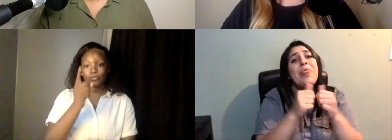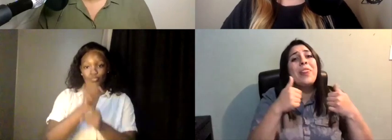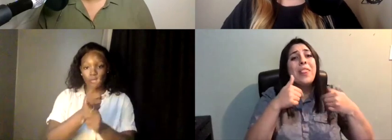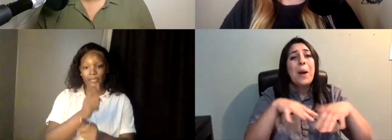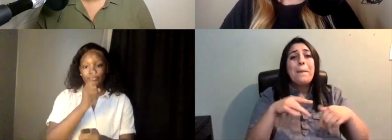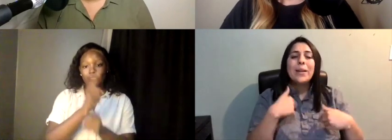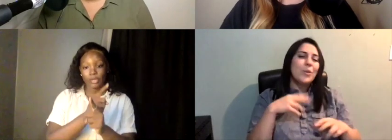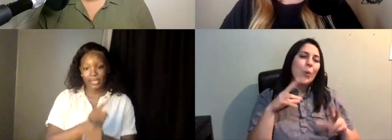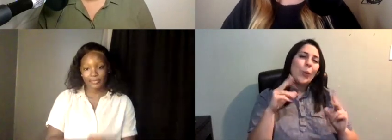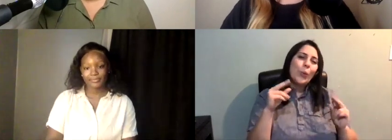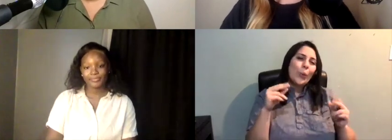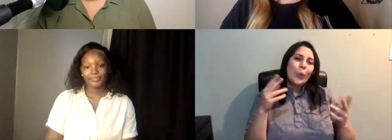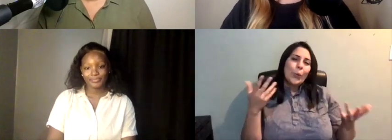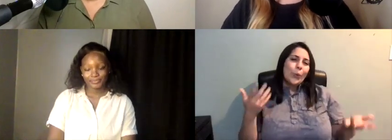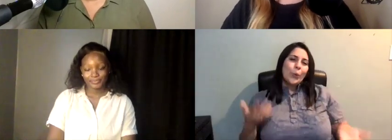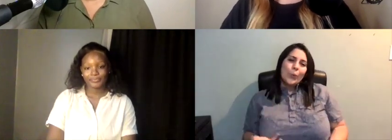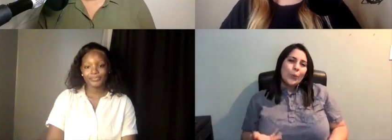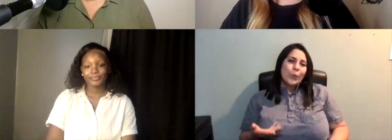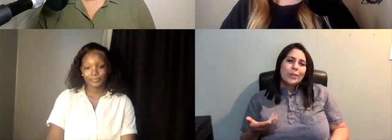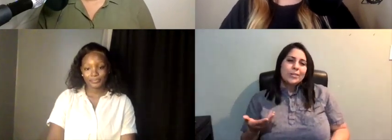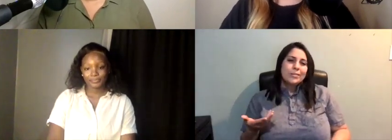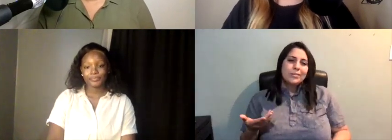And so